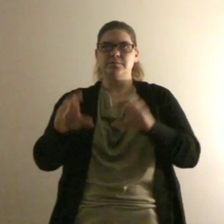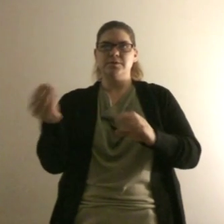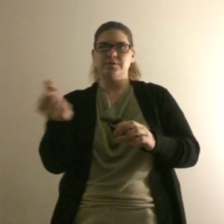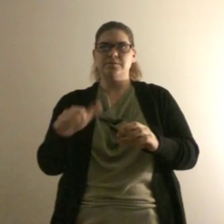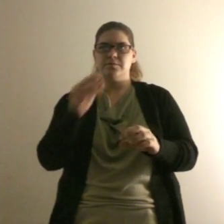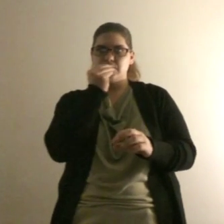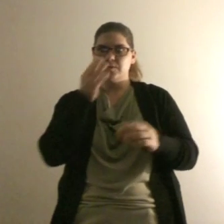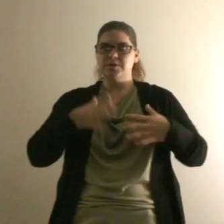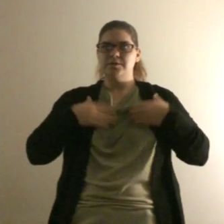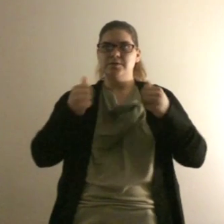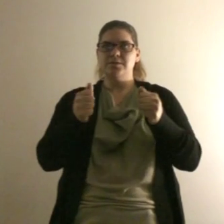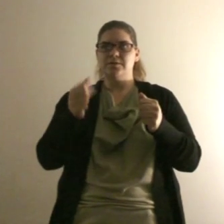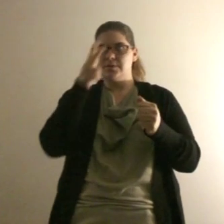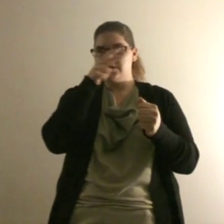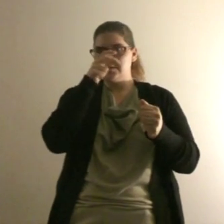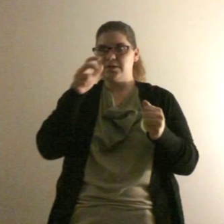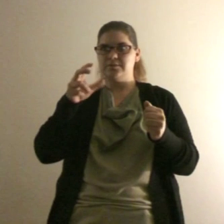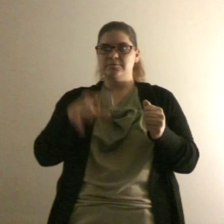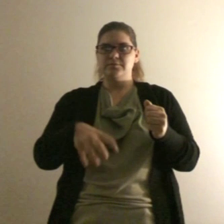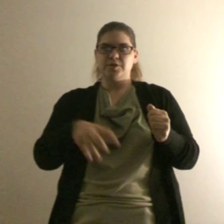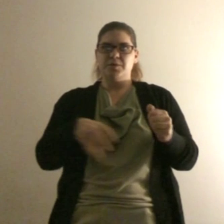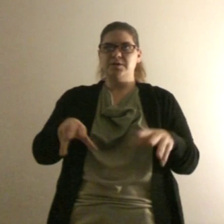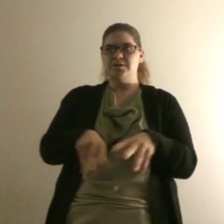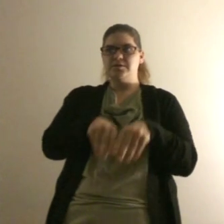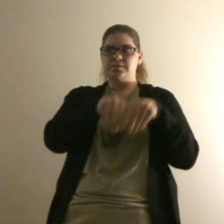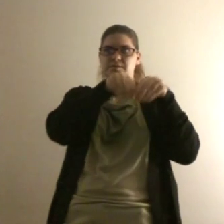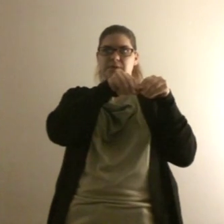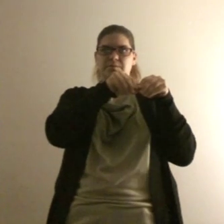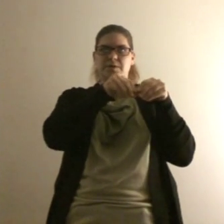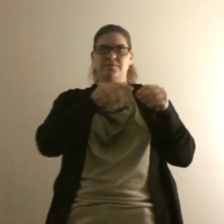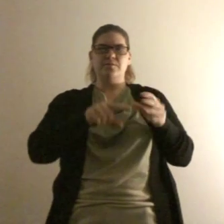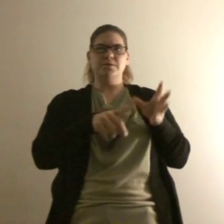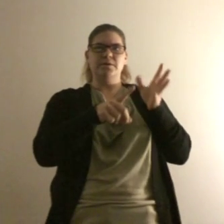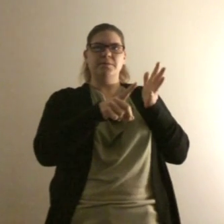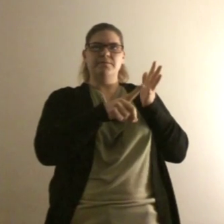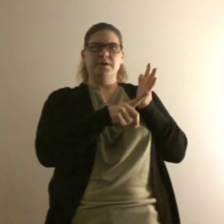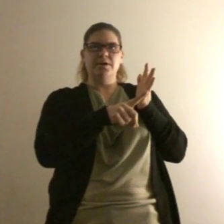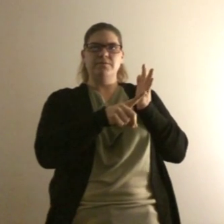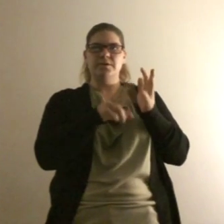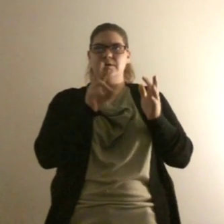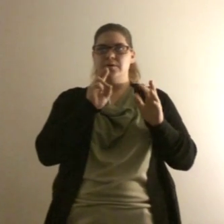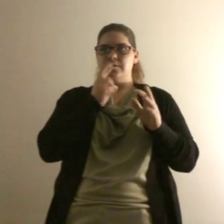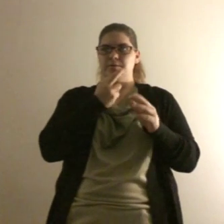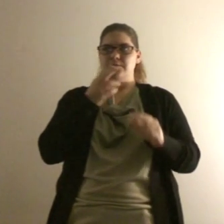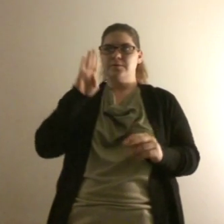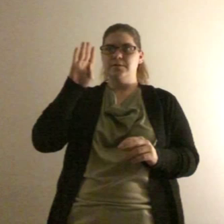nutrients and insect repellent is absorbed by the plant through the roots. Number 5. When rose